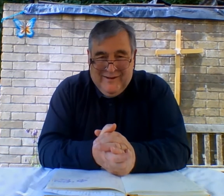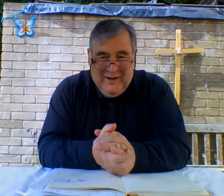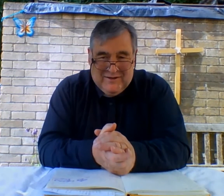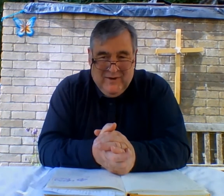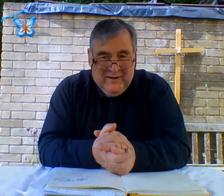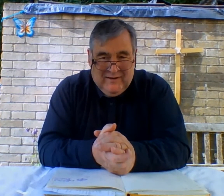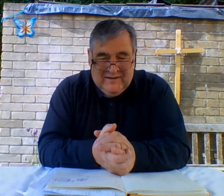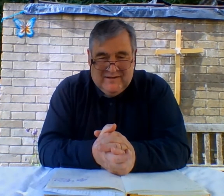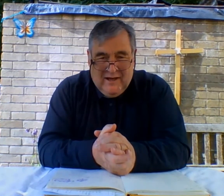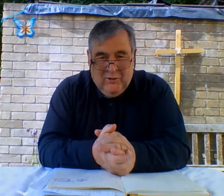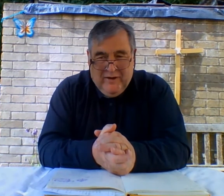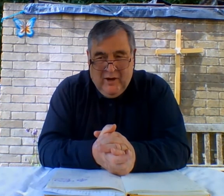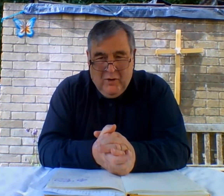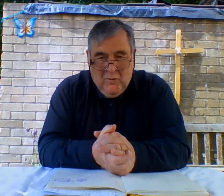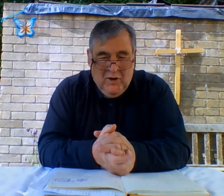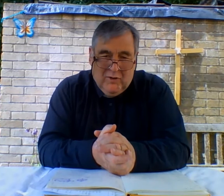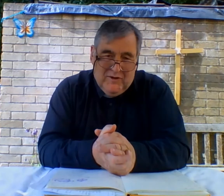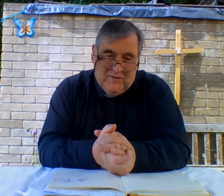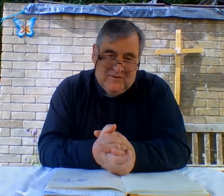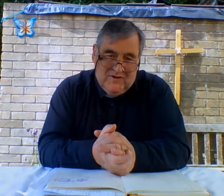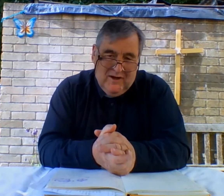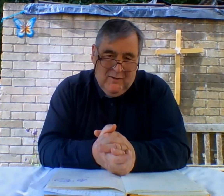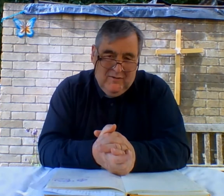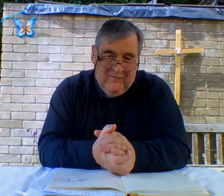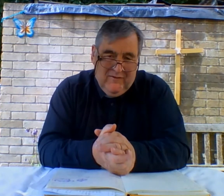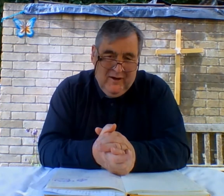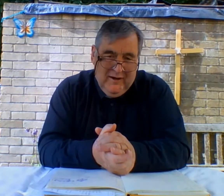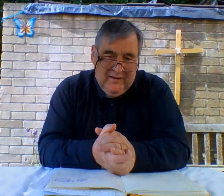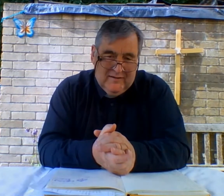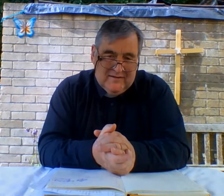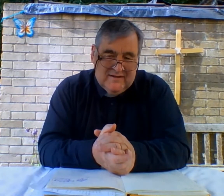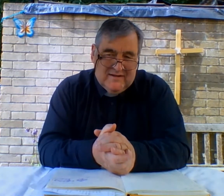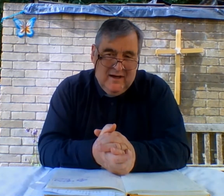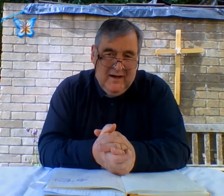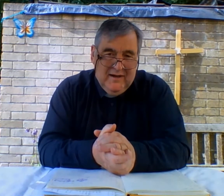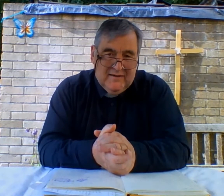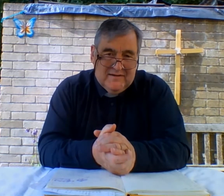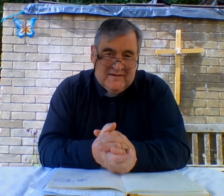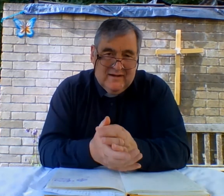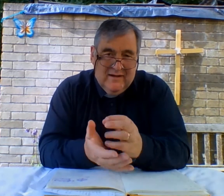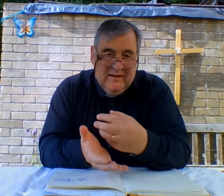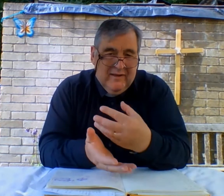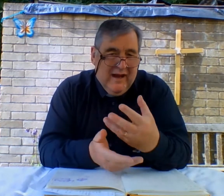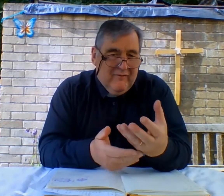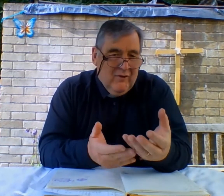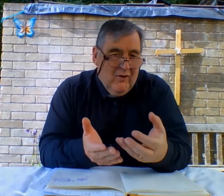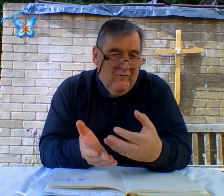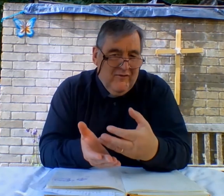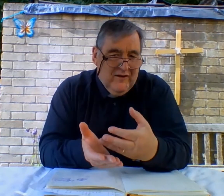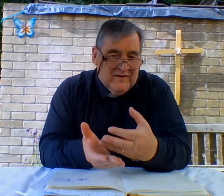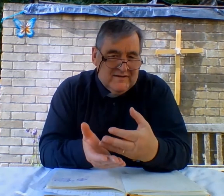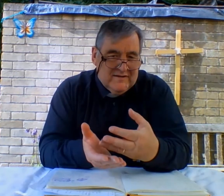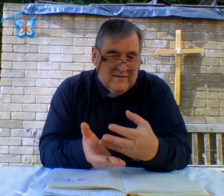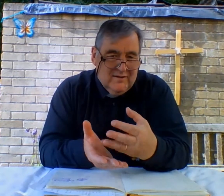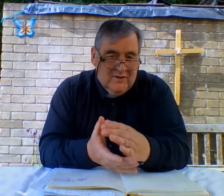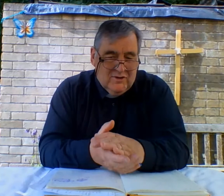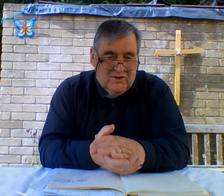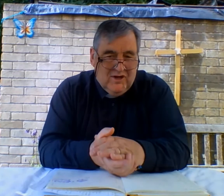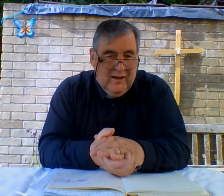last week I did set you a bit of homework, which was to go and find signs that have an obvious shape